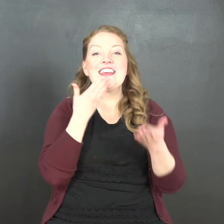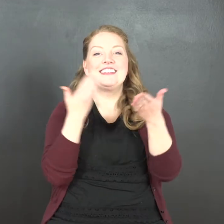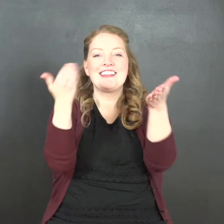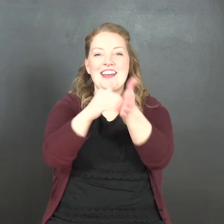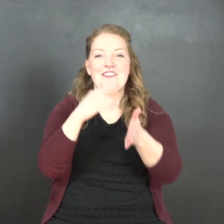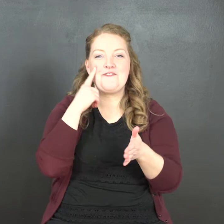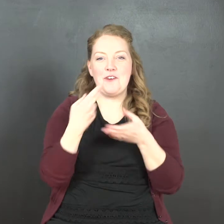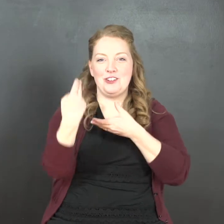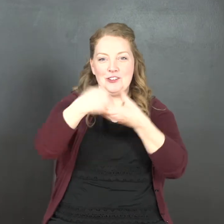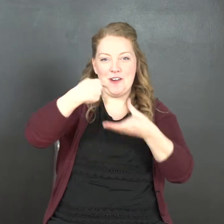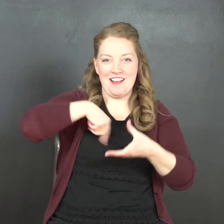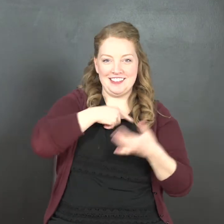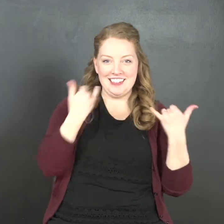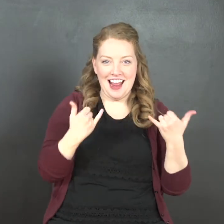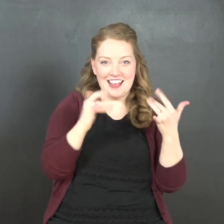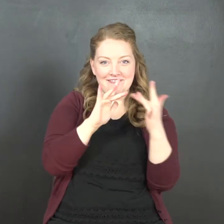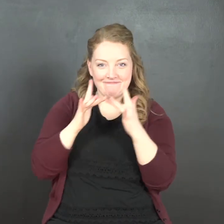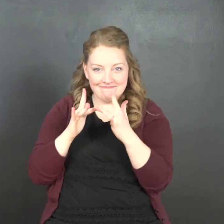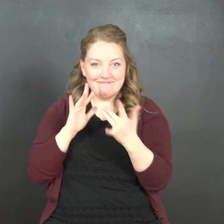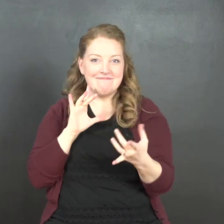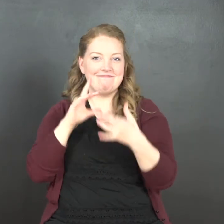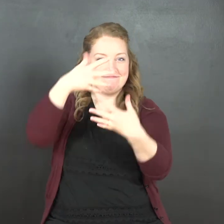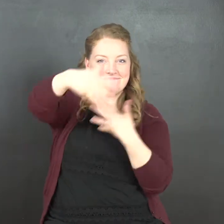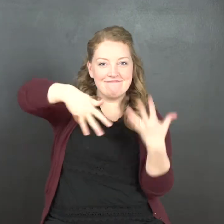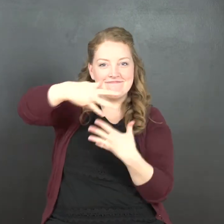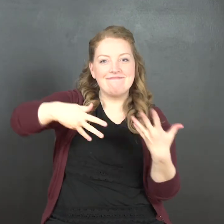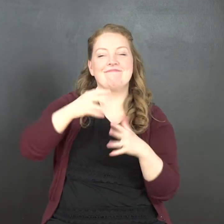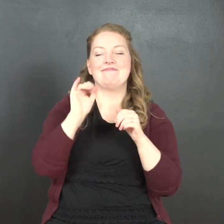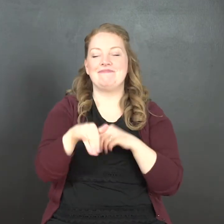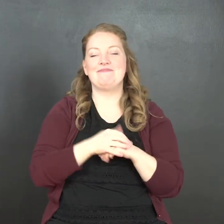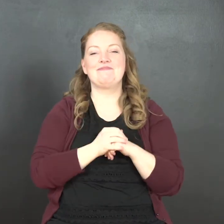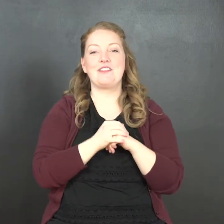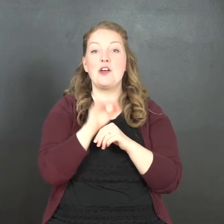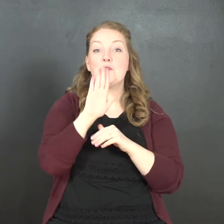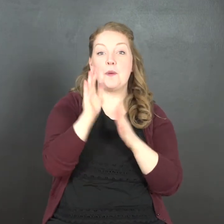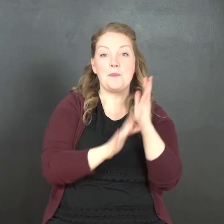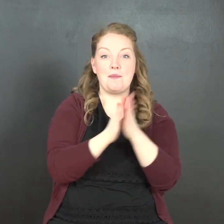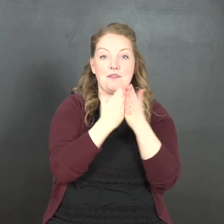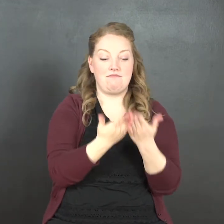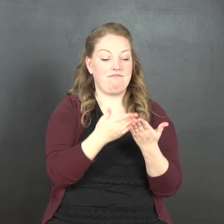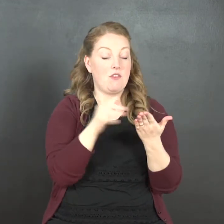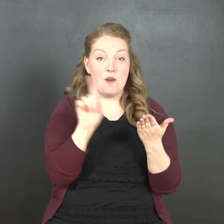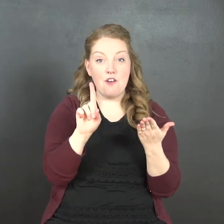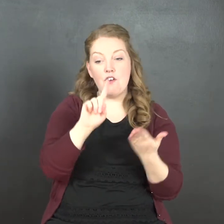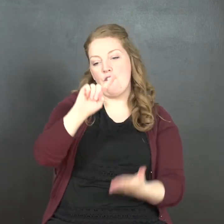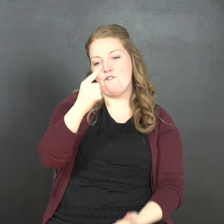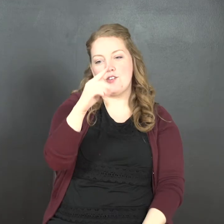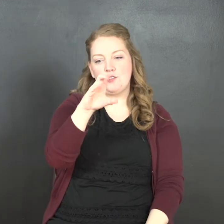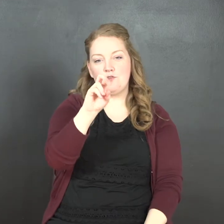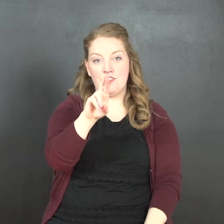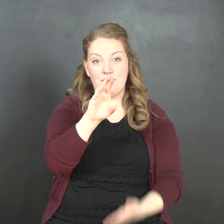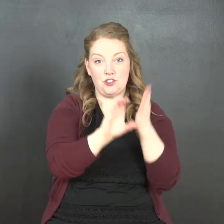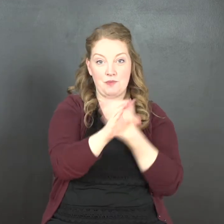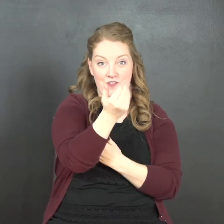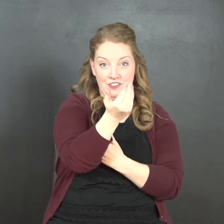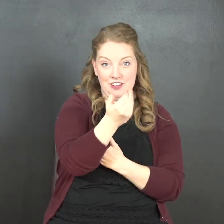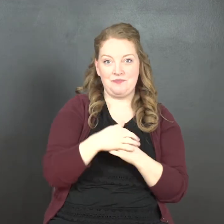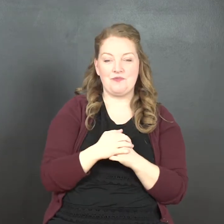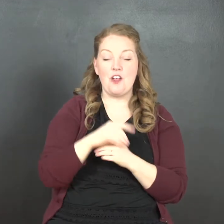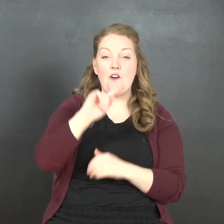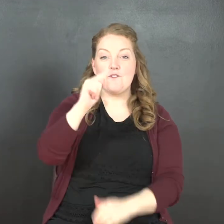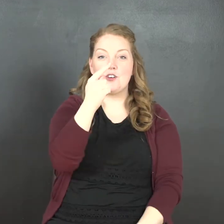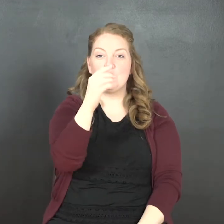So thanks again for joining us online today. I want to encourage you to take your Bibles and open them, if you will, to the book of 1 Corinthians chapter